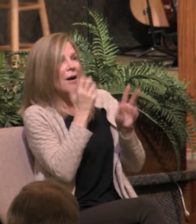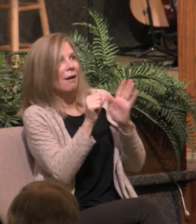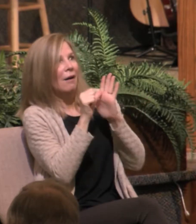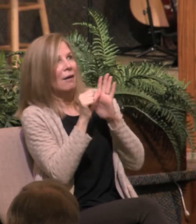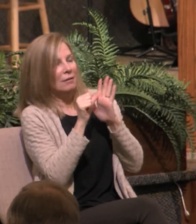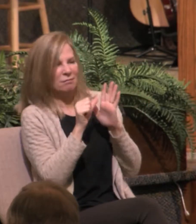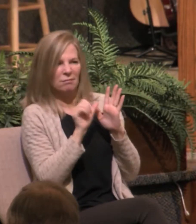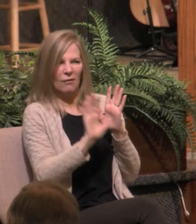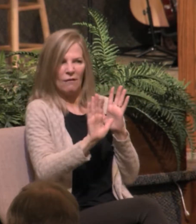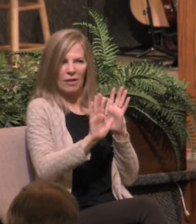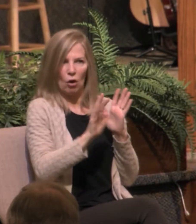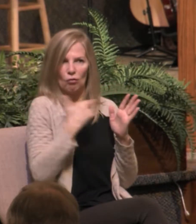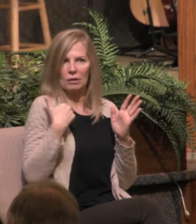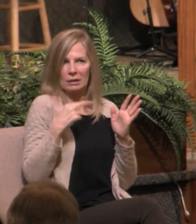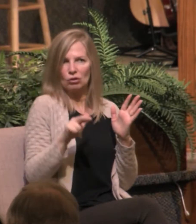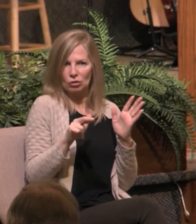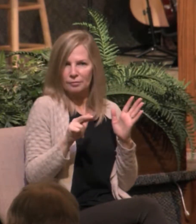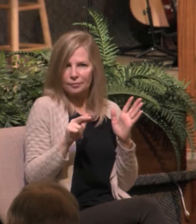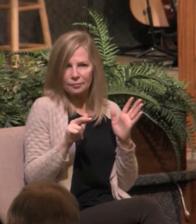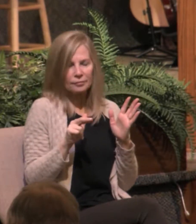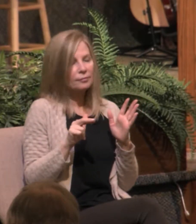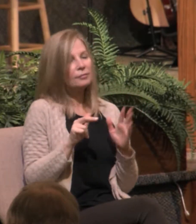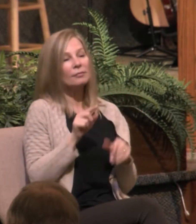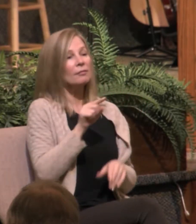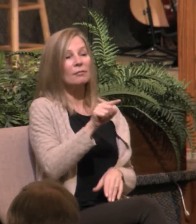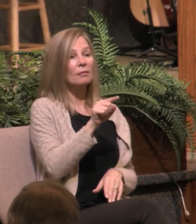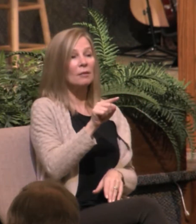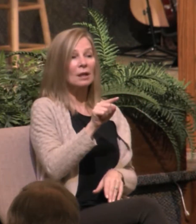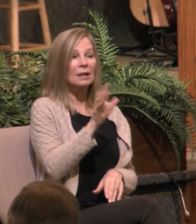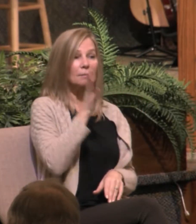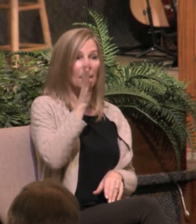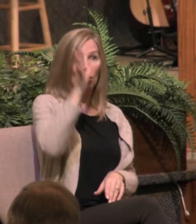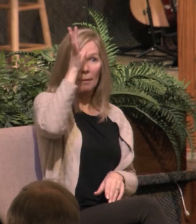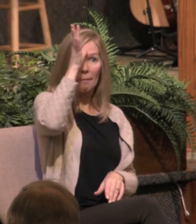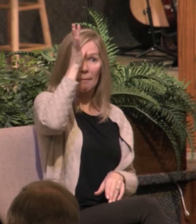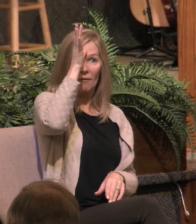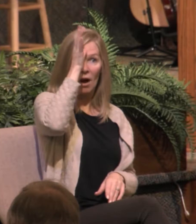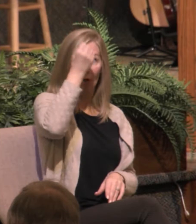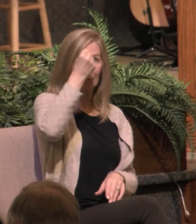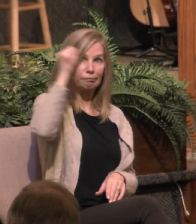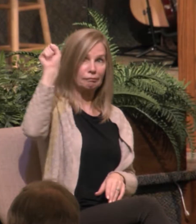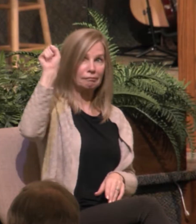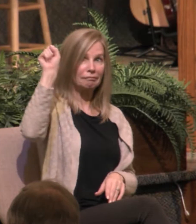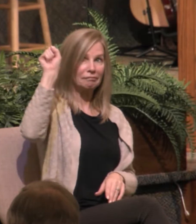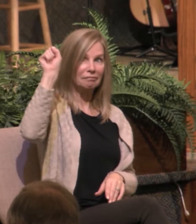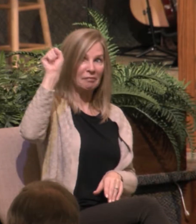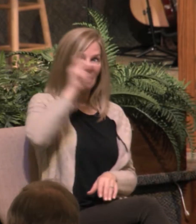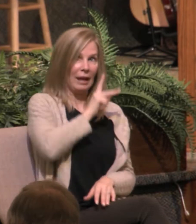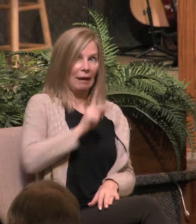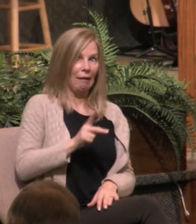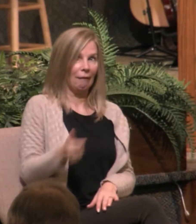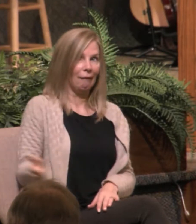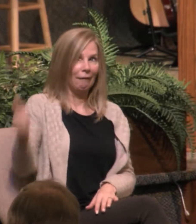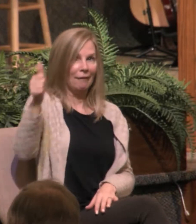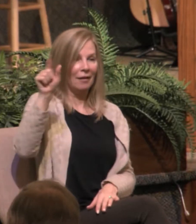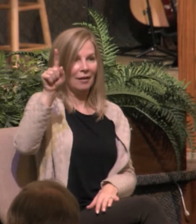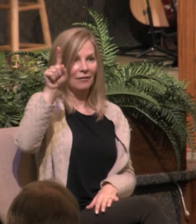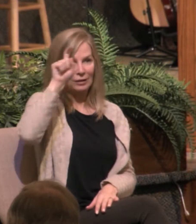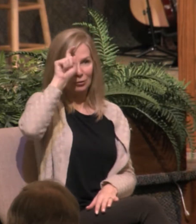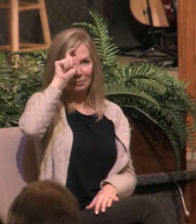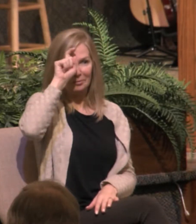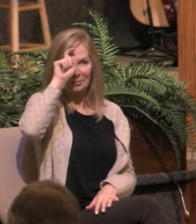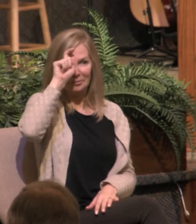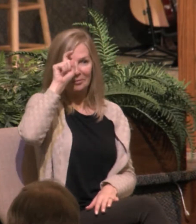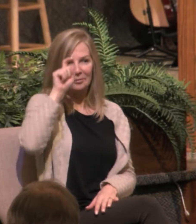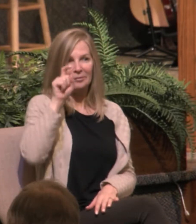he stayed alive was by faith of his mother and father, disobeying a command of the king of Egypt.